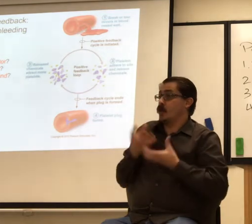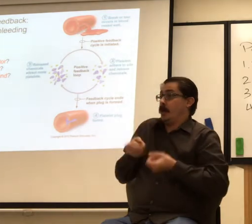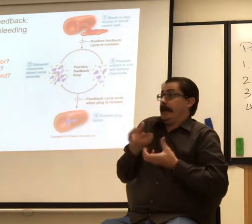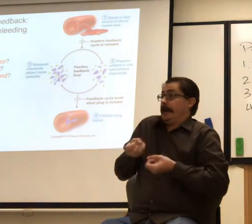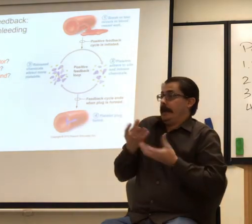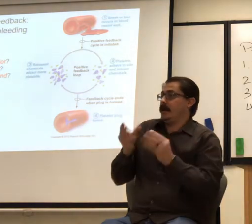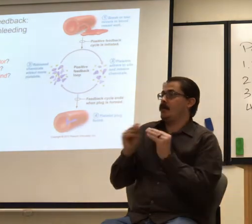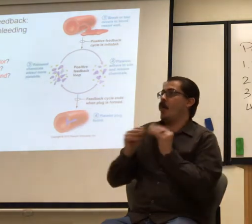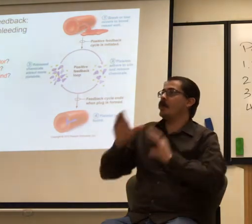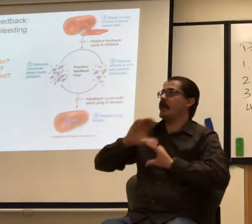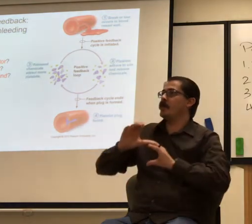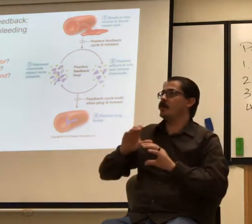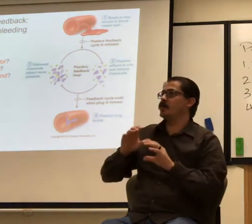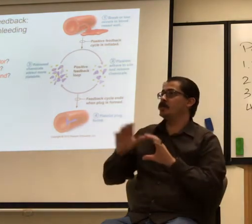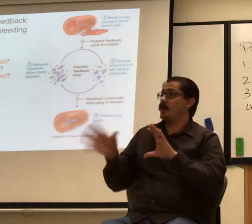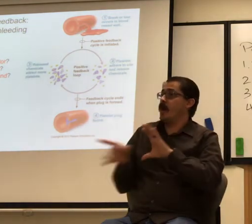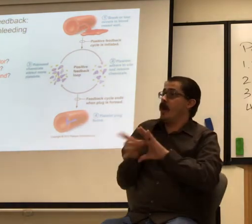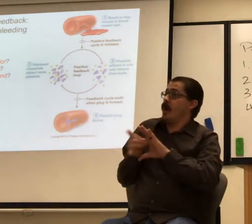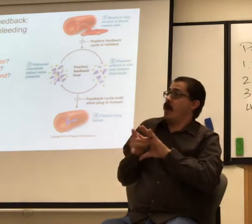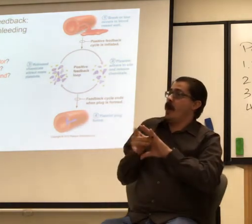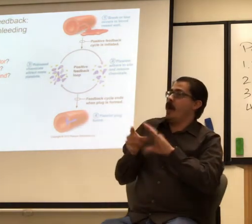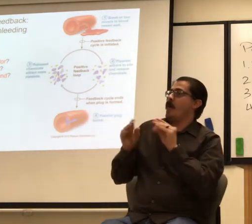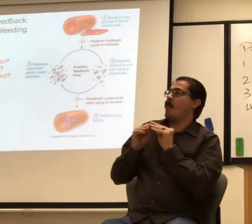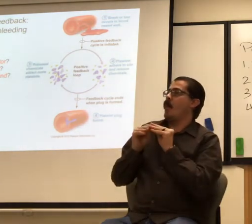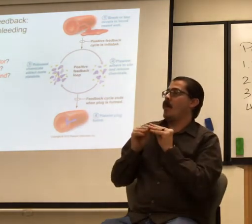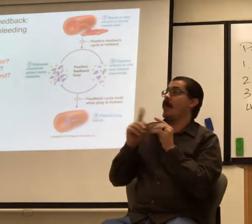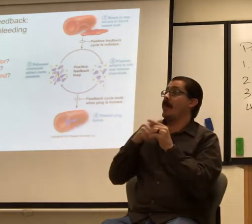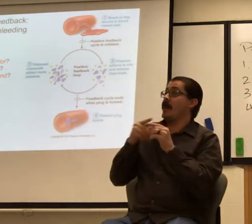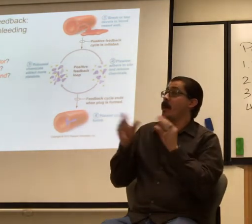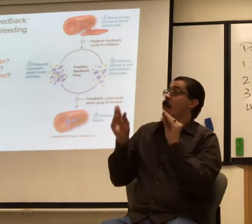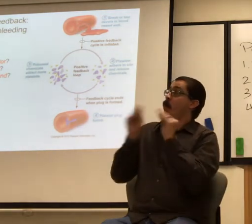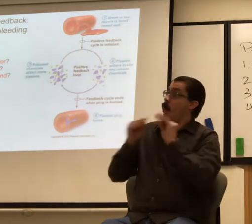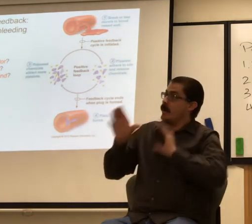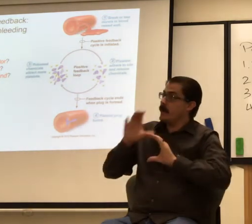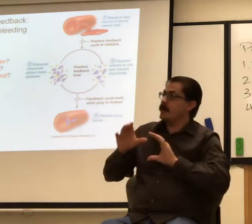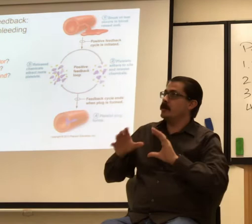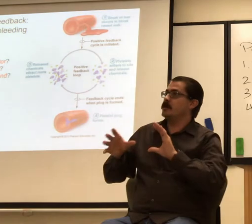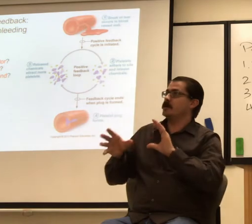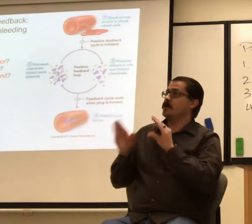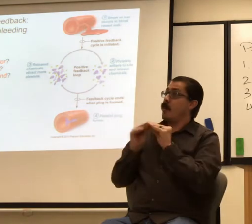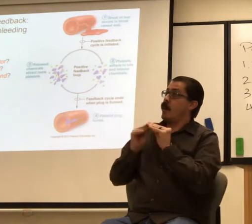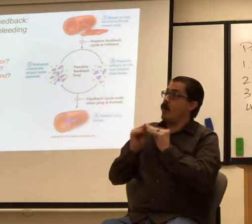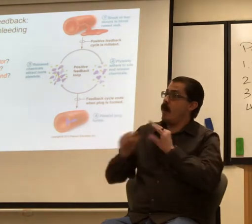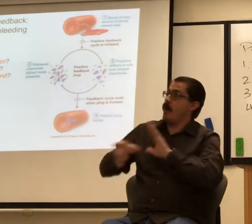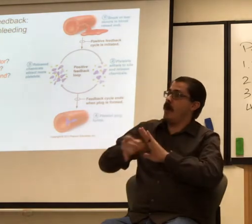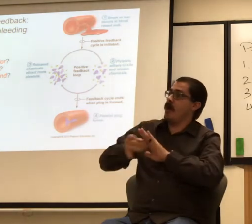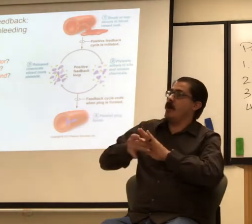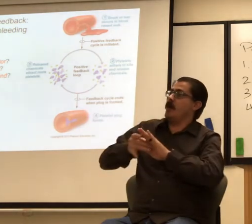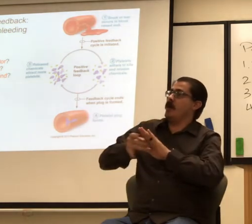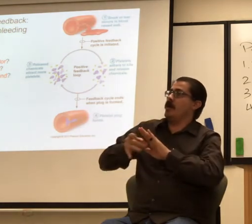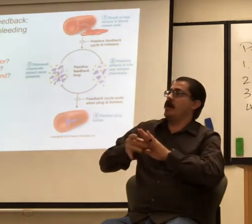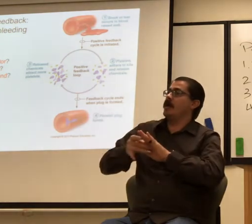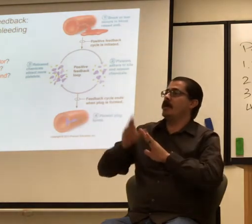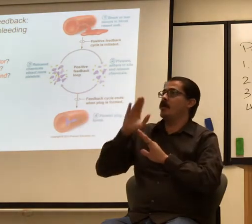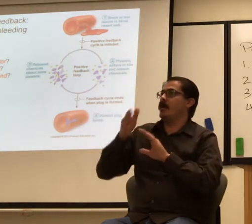to attract more platelets, then you secrete even more chemicals to attract more platelets.